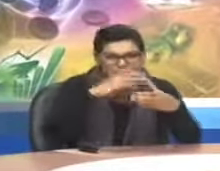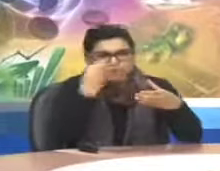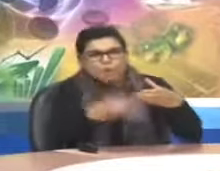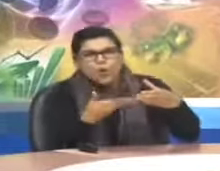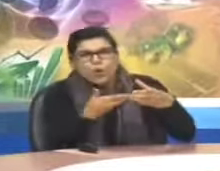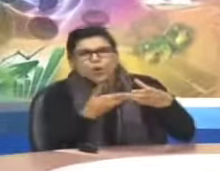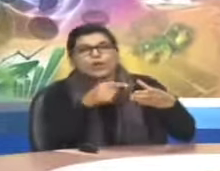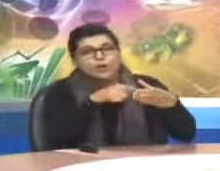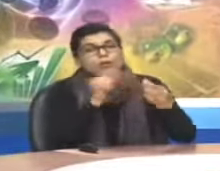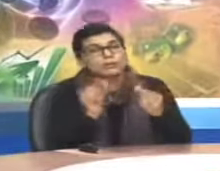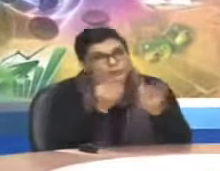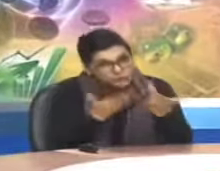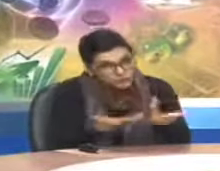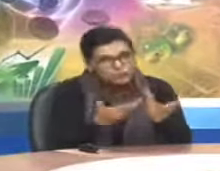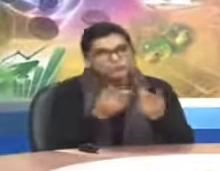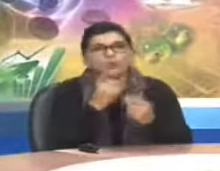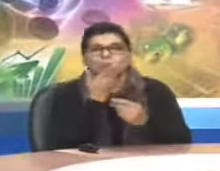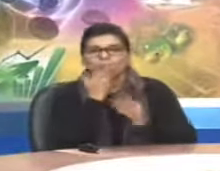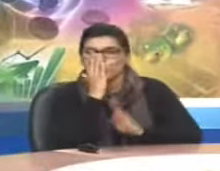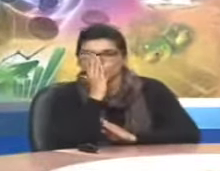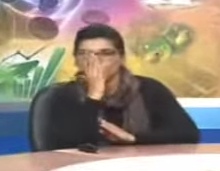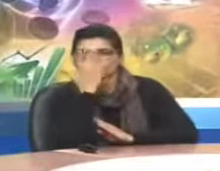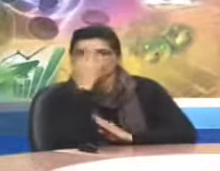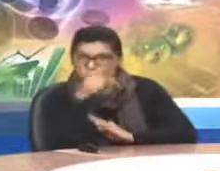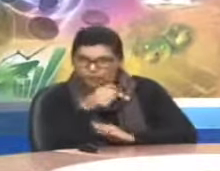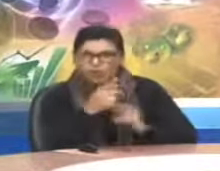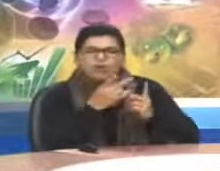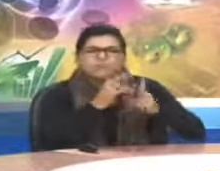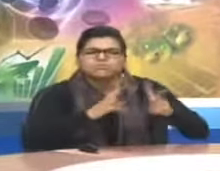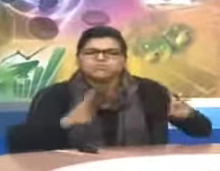like after eating the jam we throw the bottle.